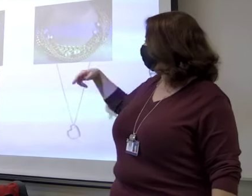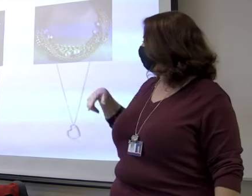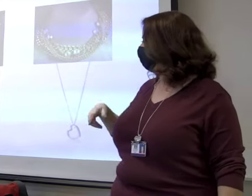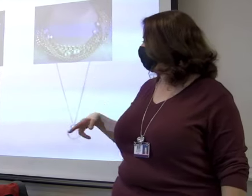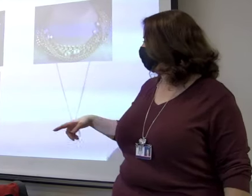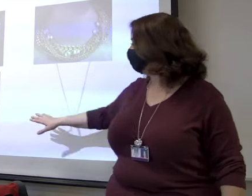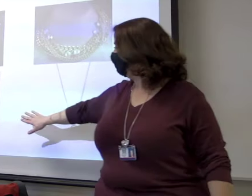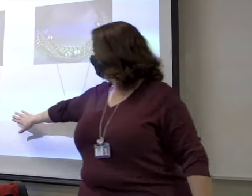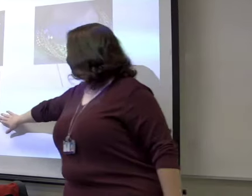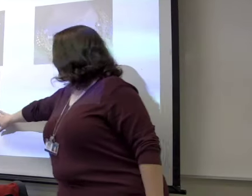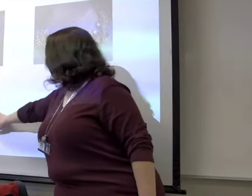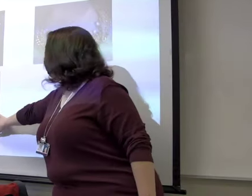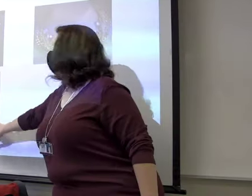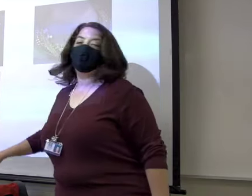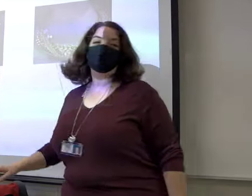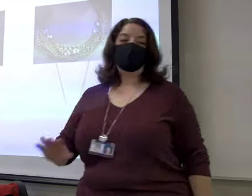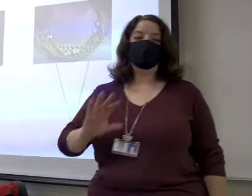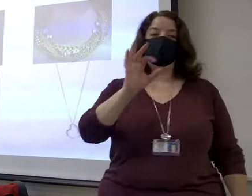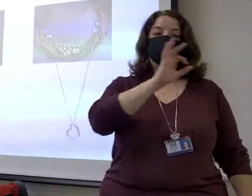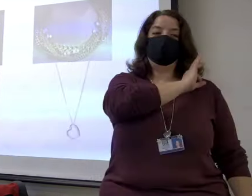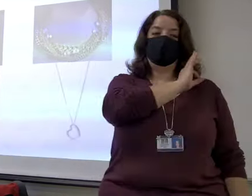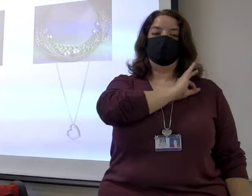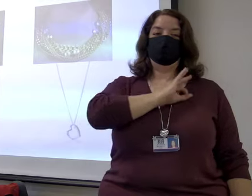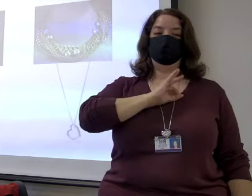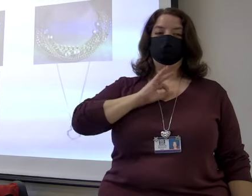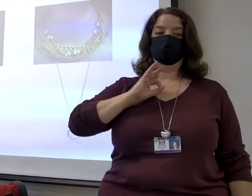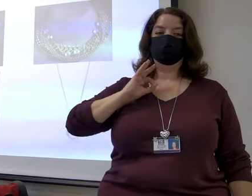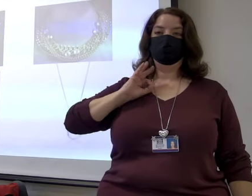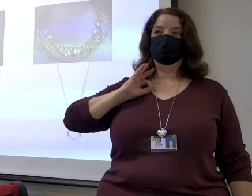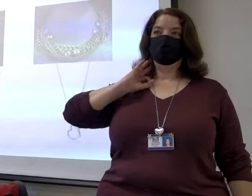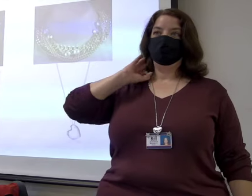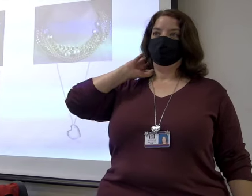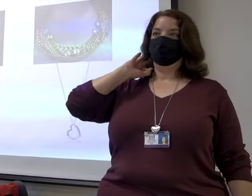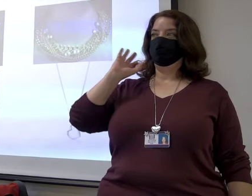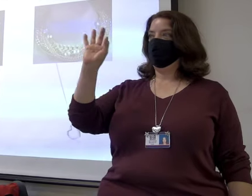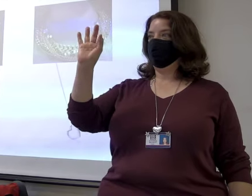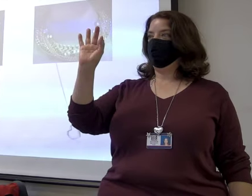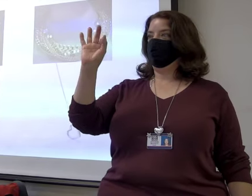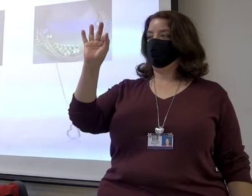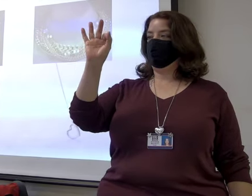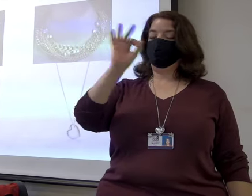heavy chains. This is a pearl necklace, so right? Because they're big.